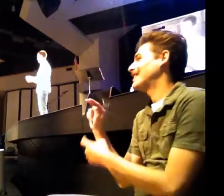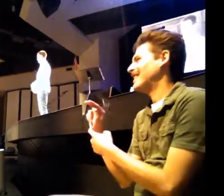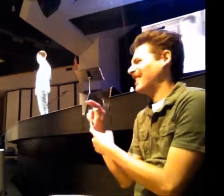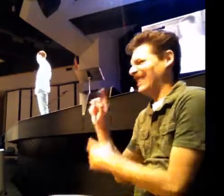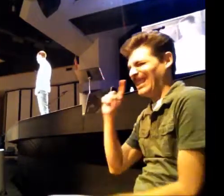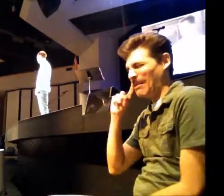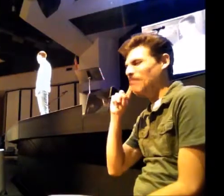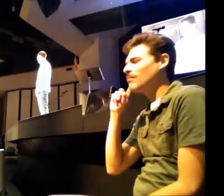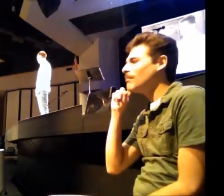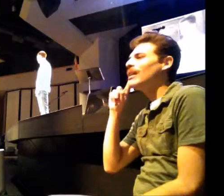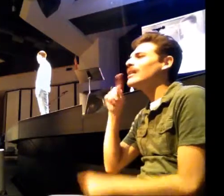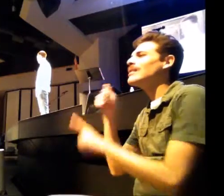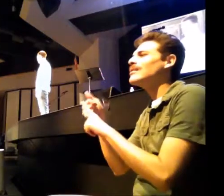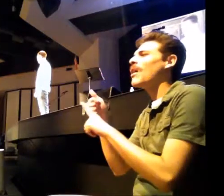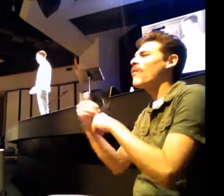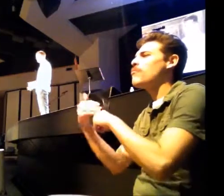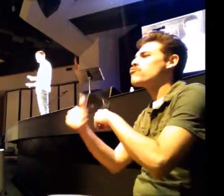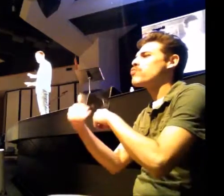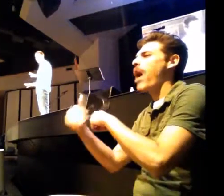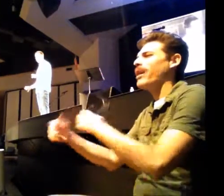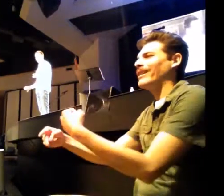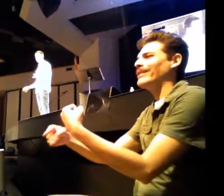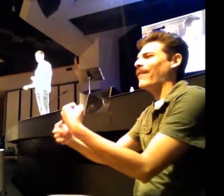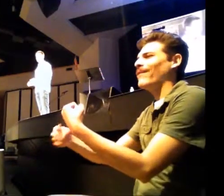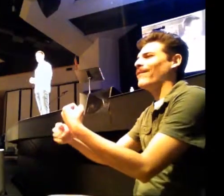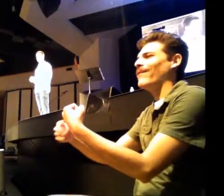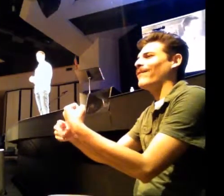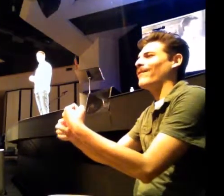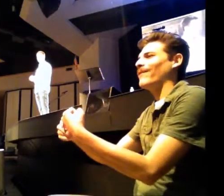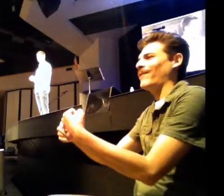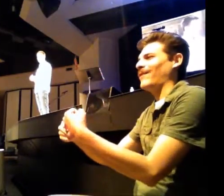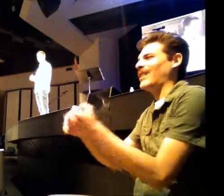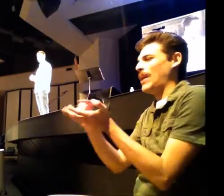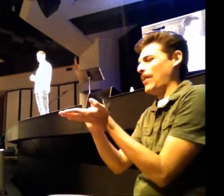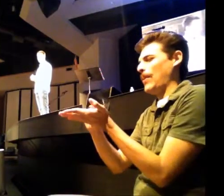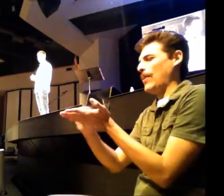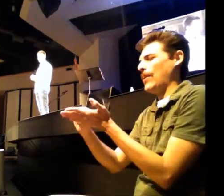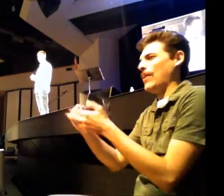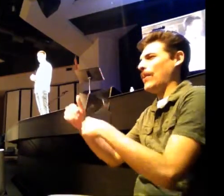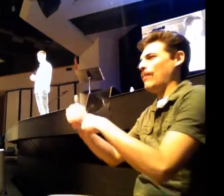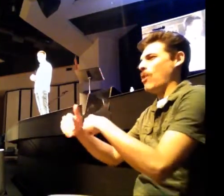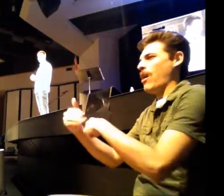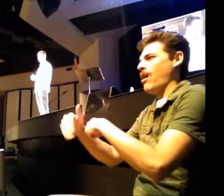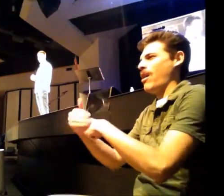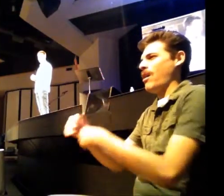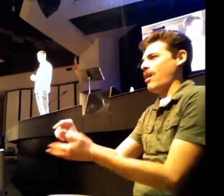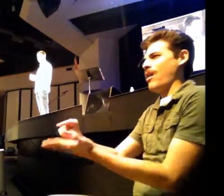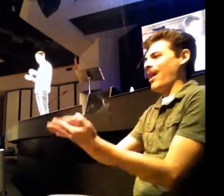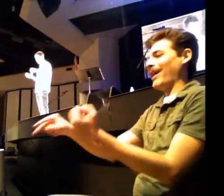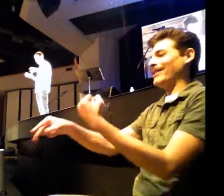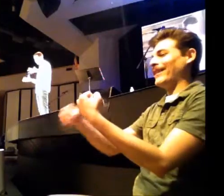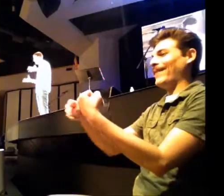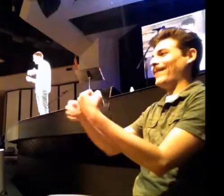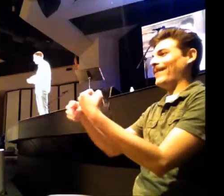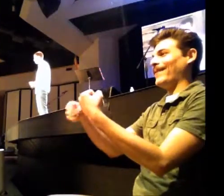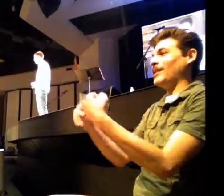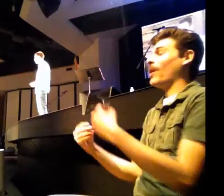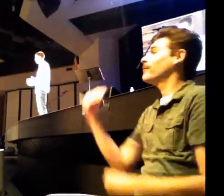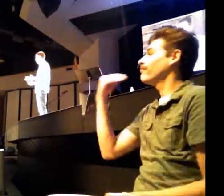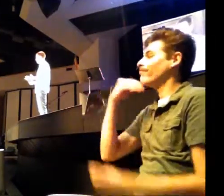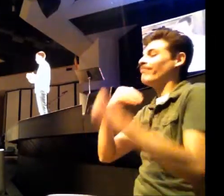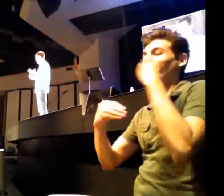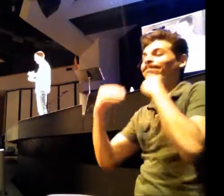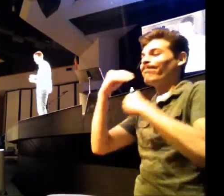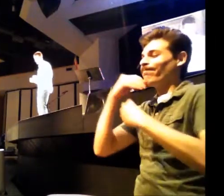end of the meal. And think of how powerful it is to stand in a room, or be present in a room